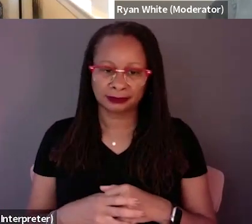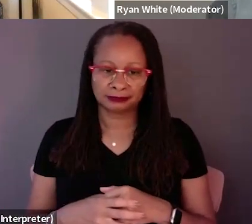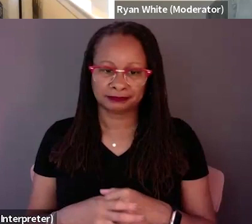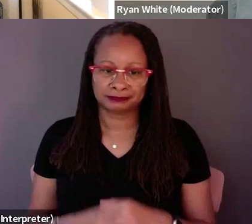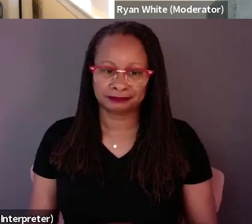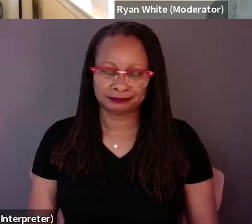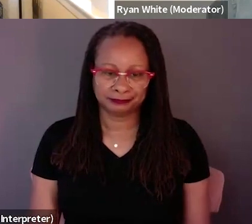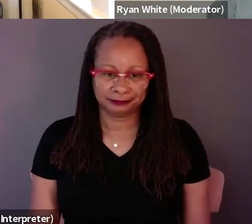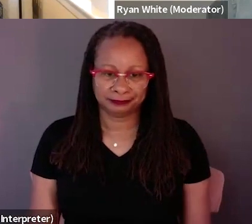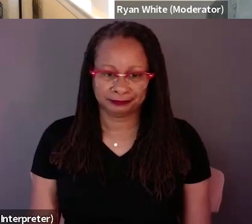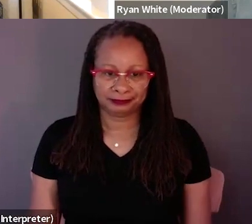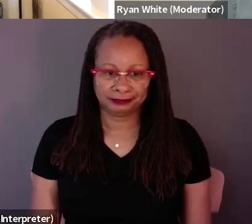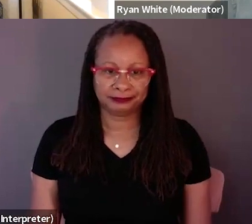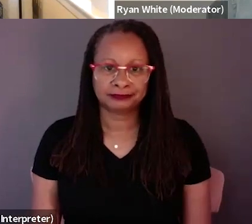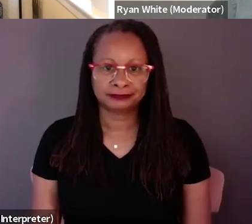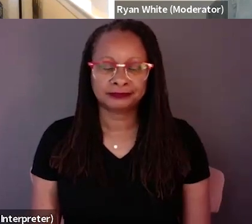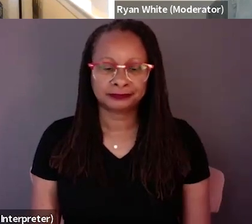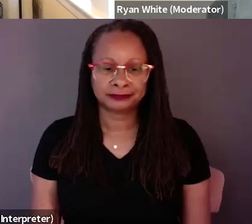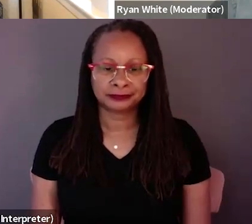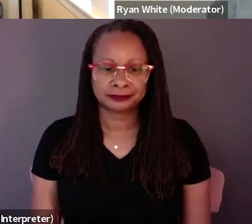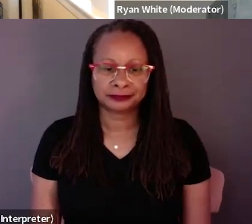meant to be as